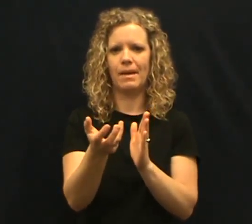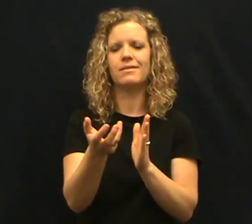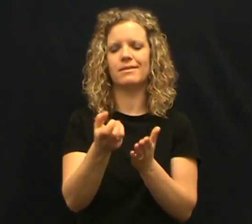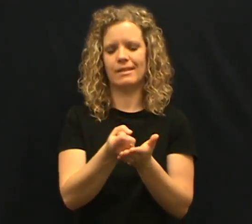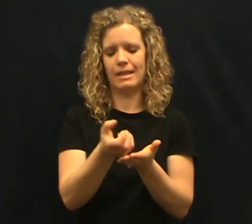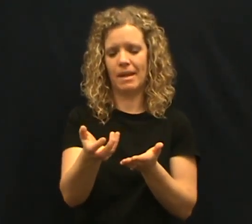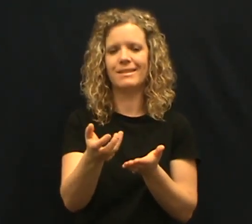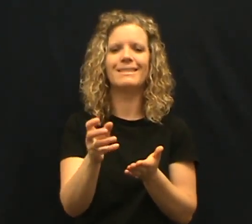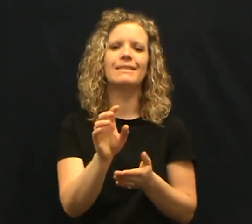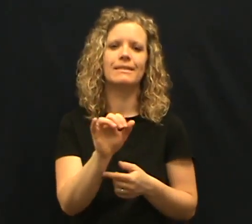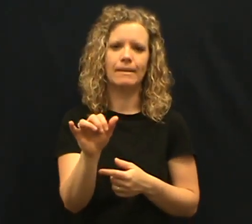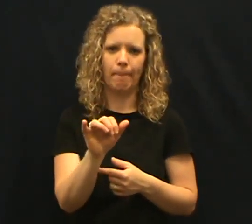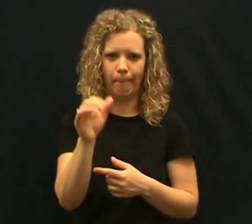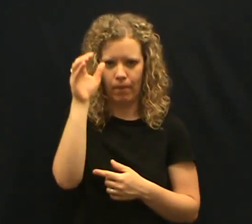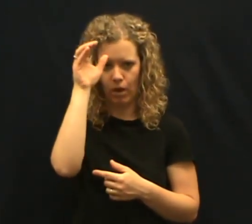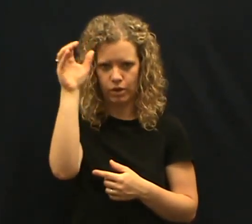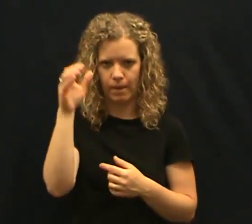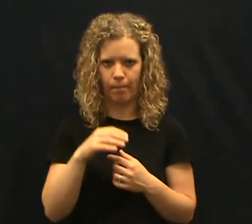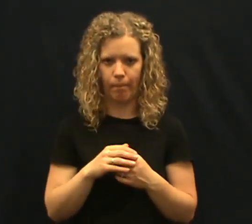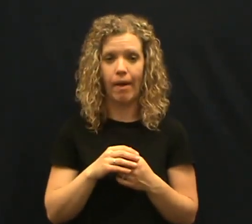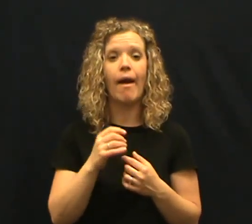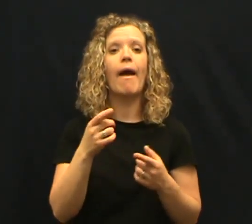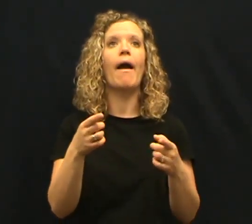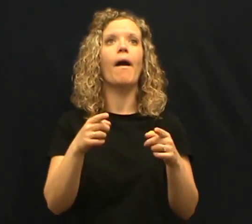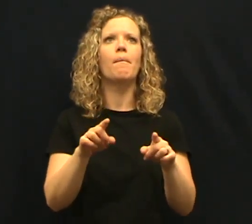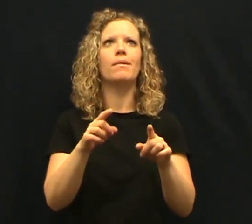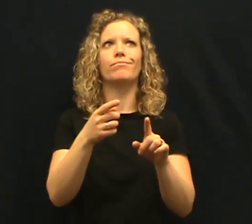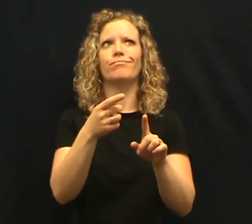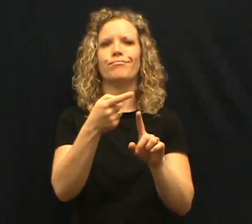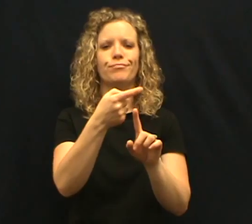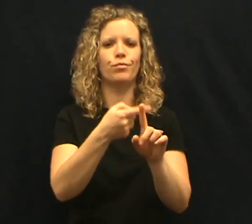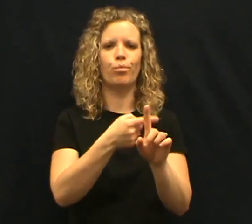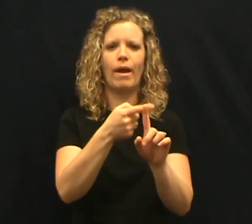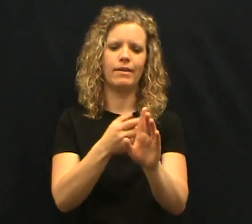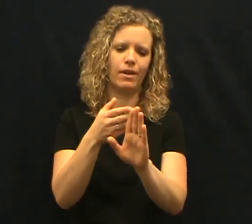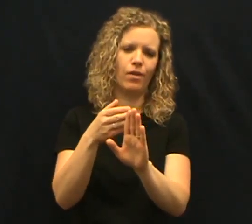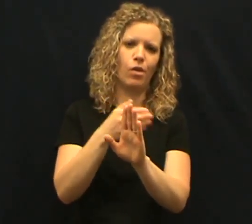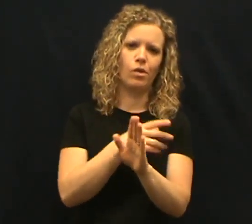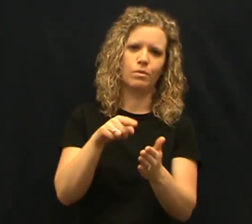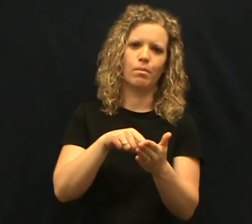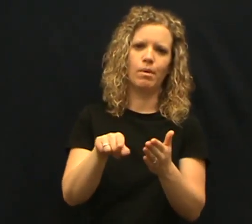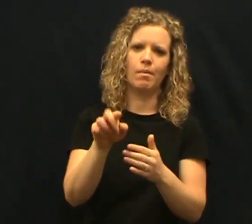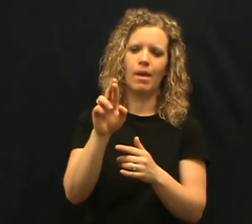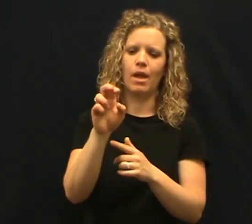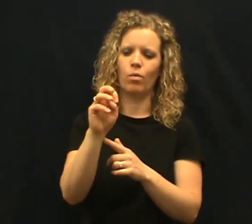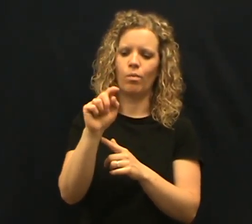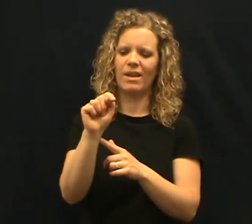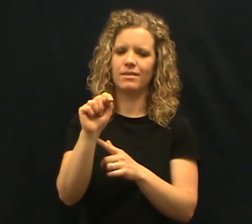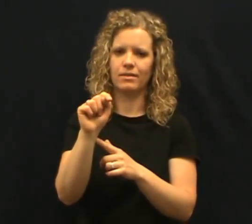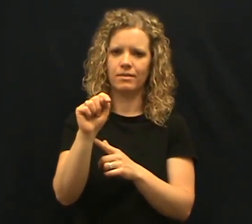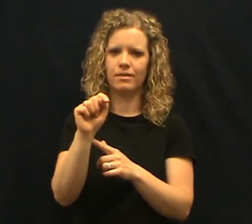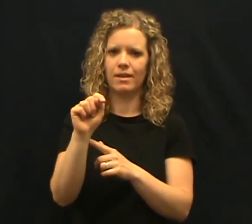If we had rent, we had some prepaid rent up in the assets that we had used up,